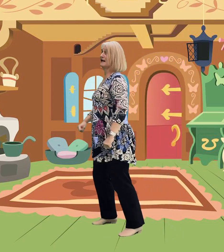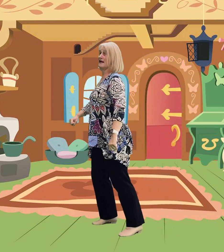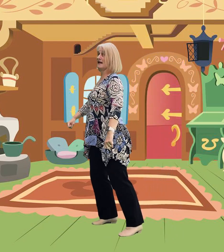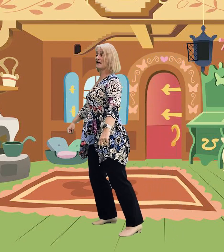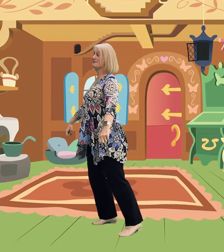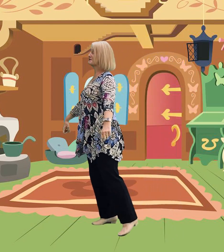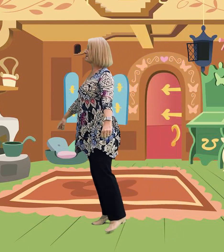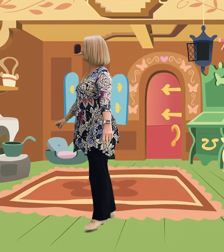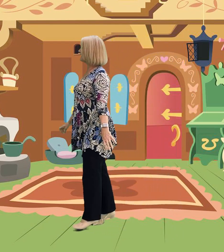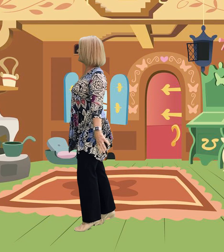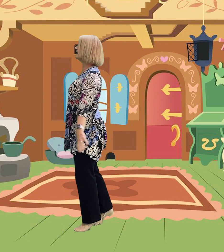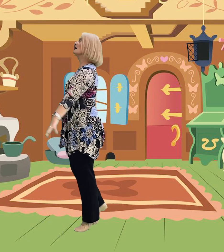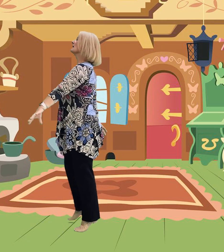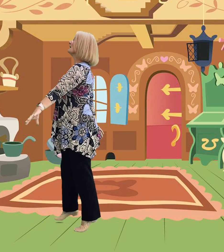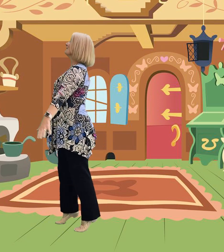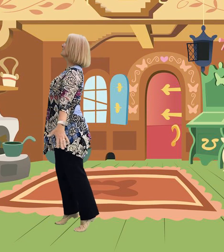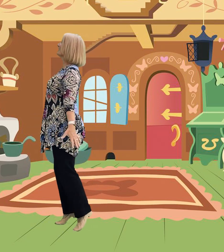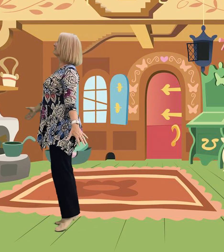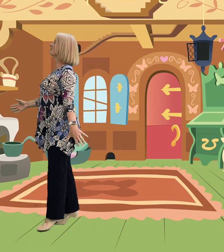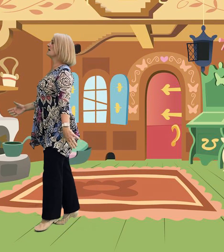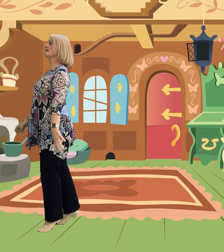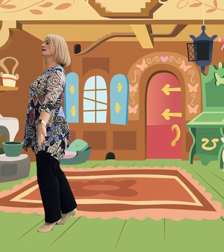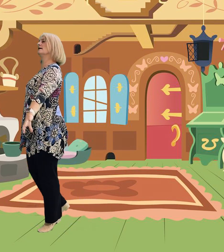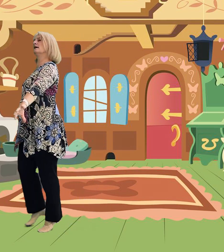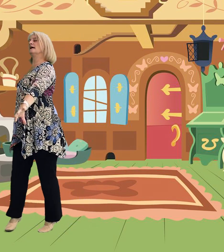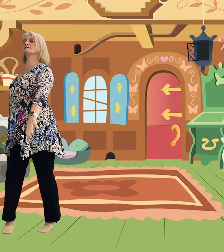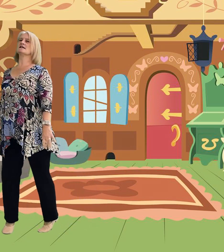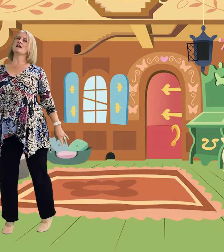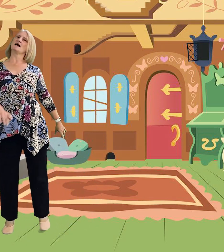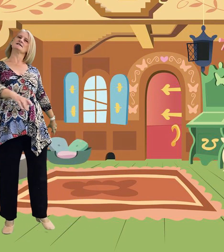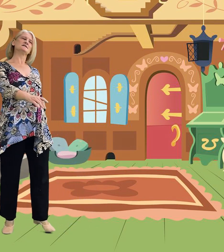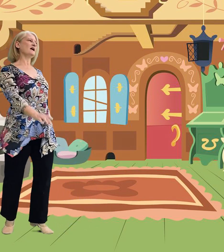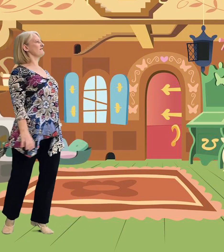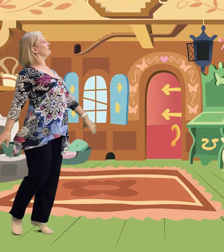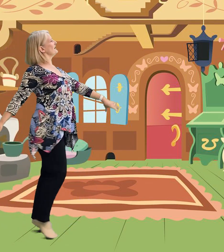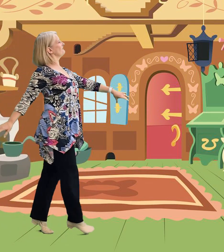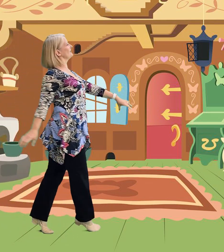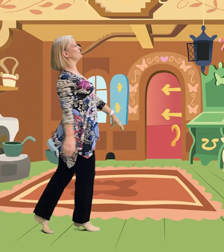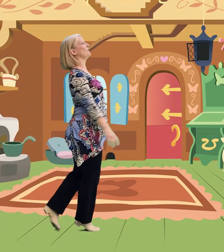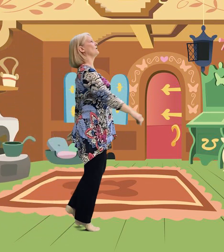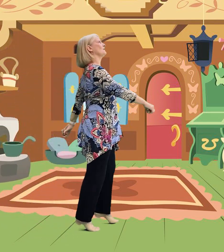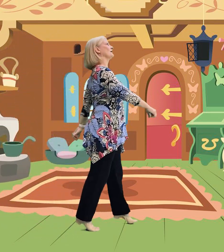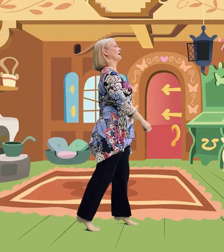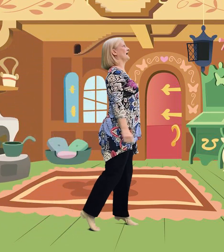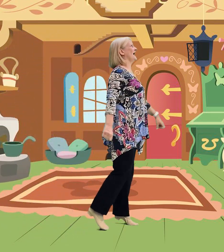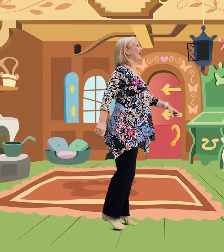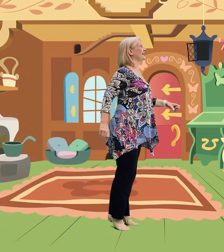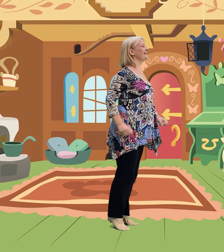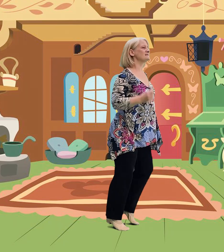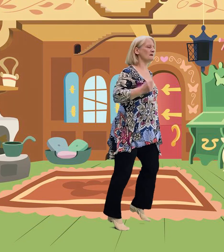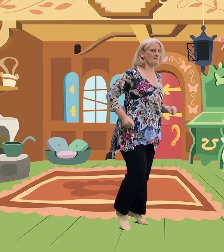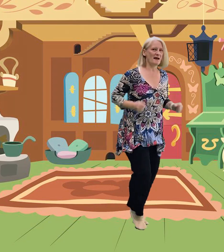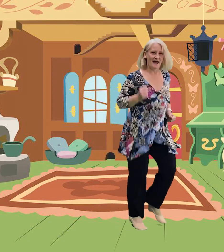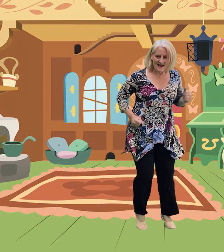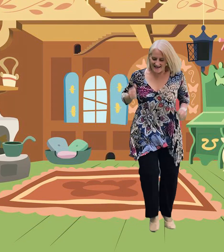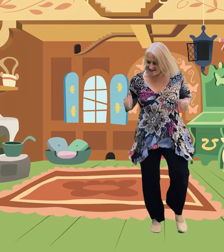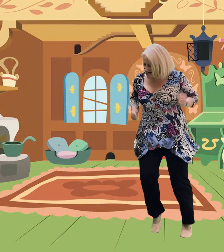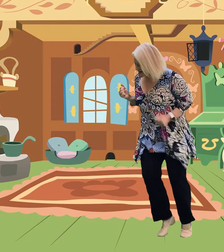Here comes Mommy Bear. Come along, everyone. It's a nice day for a lovely walk. And here's Mommy Bear. Yay!